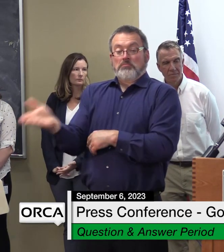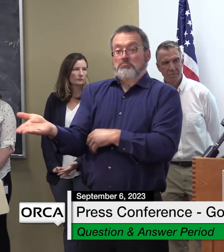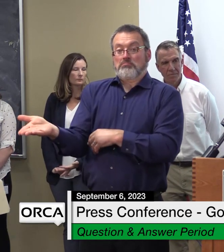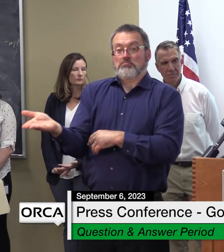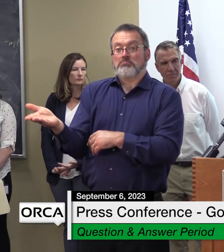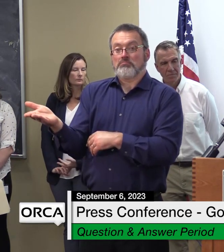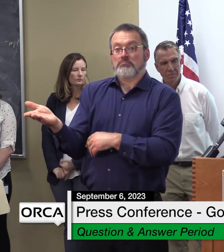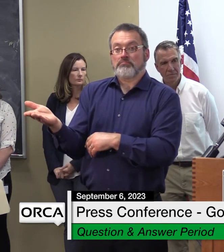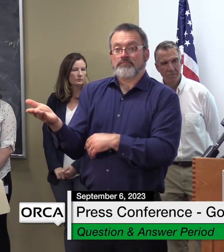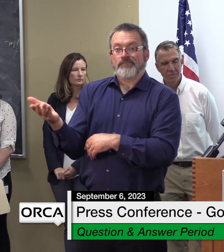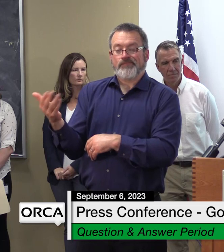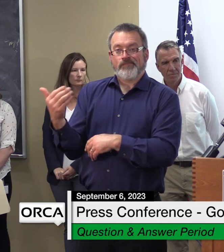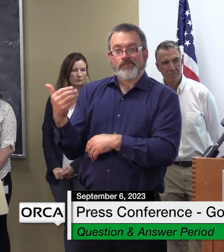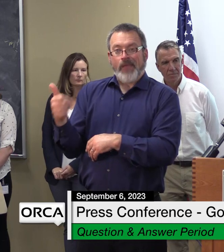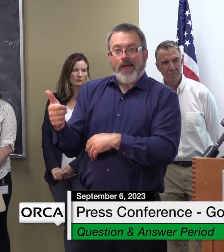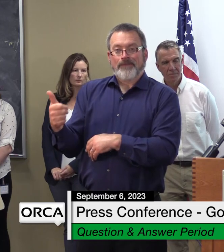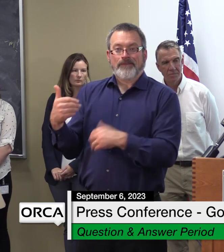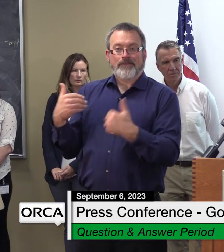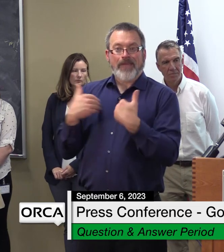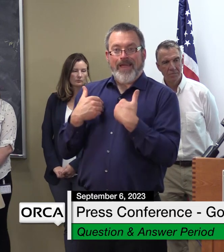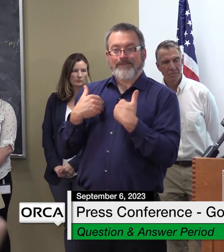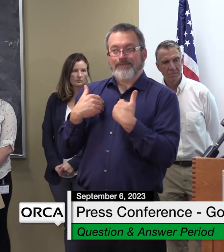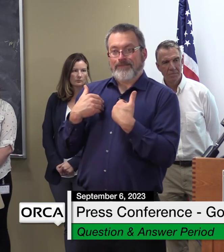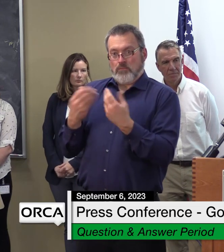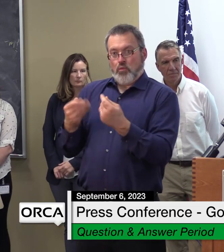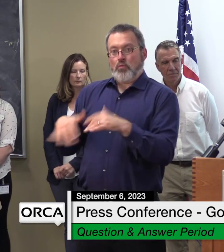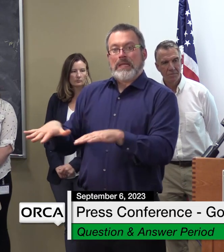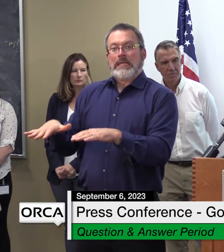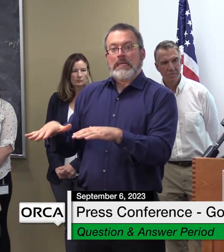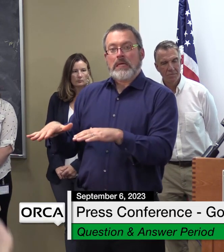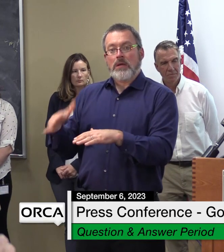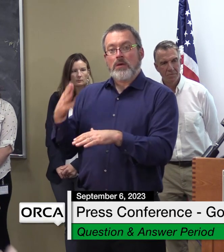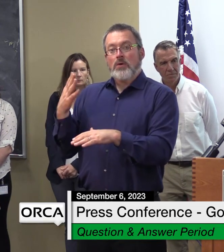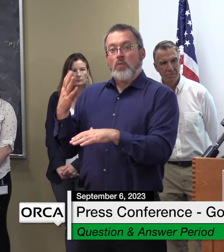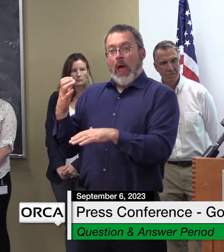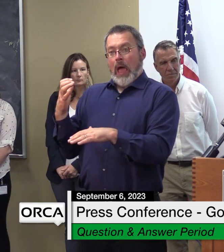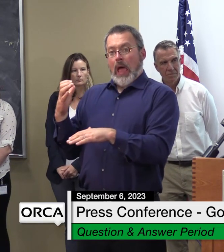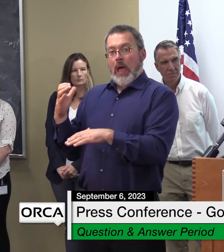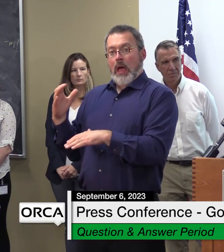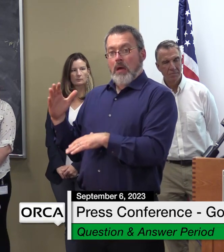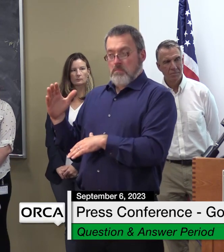property that they could position a mobile housing unit on individually,